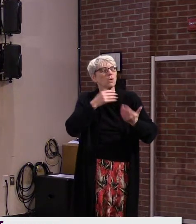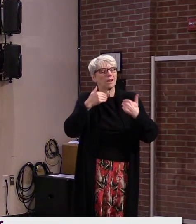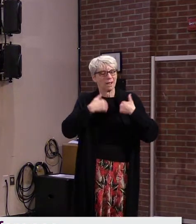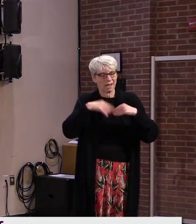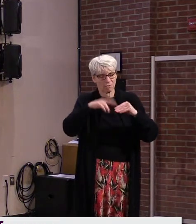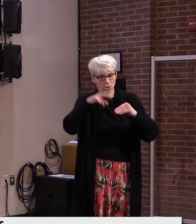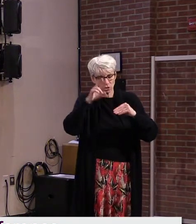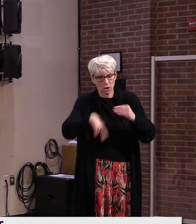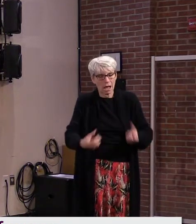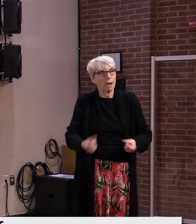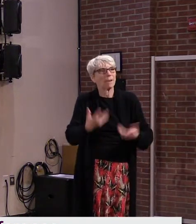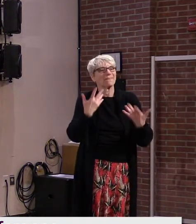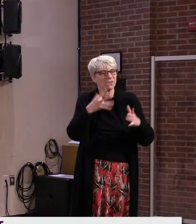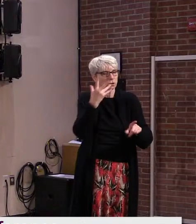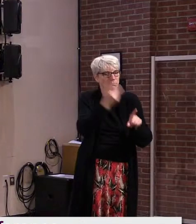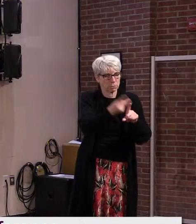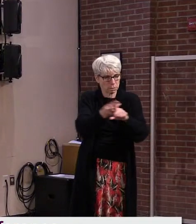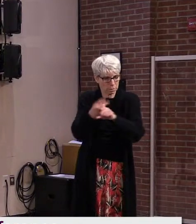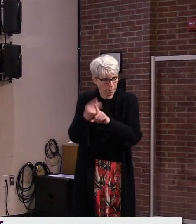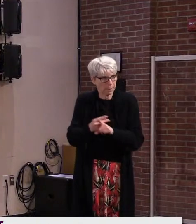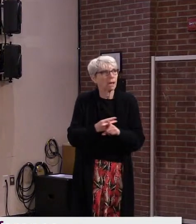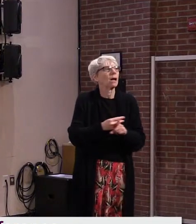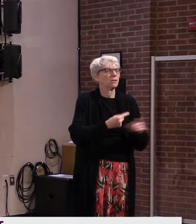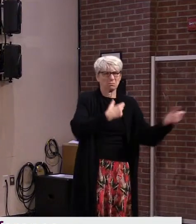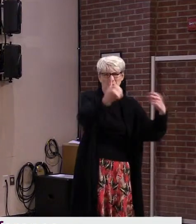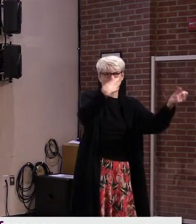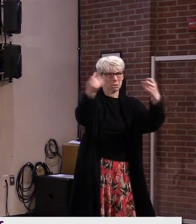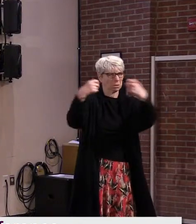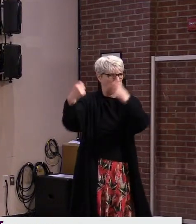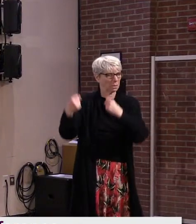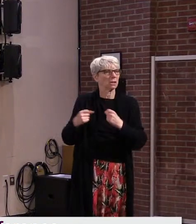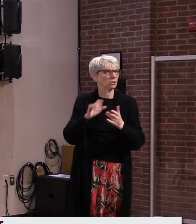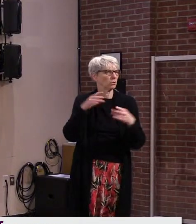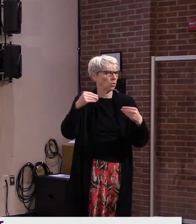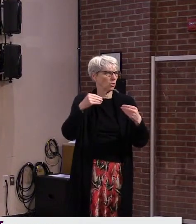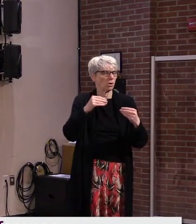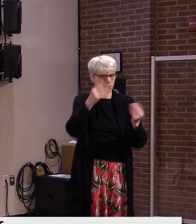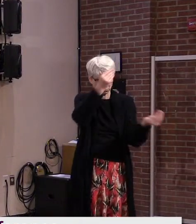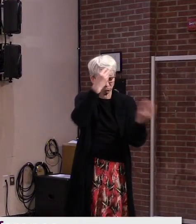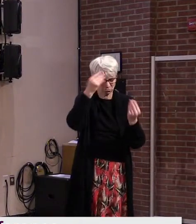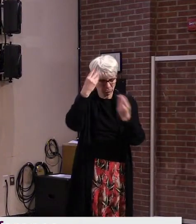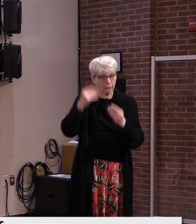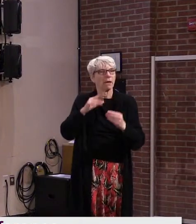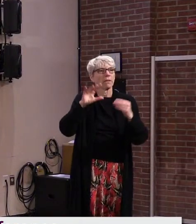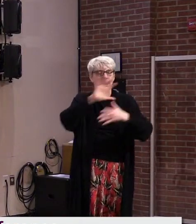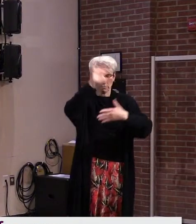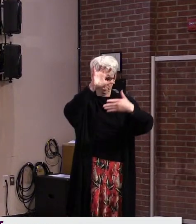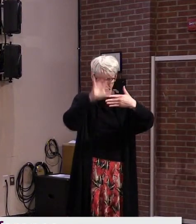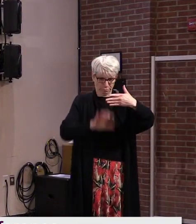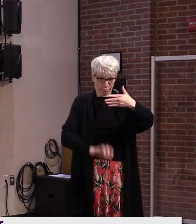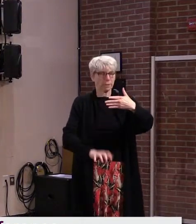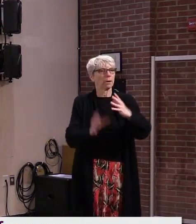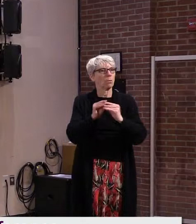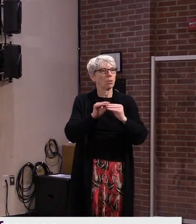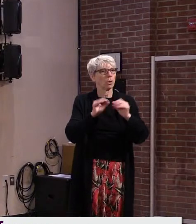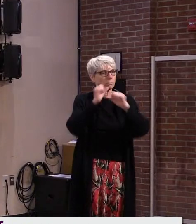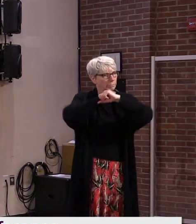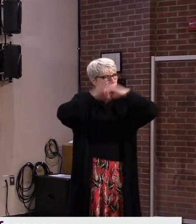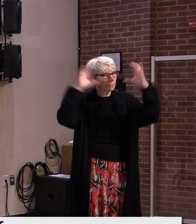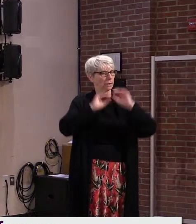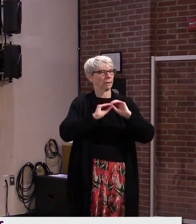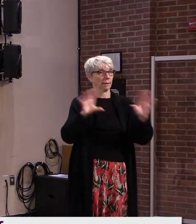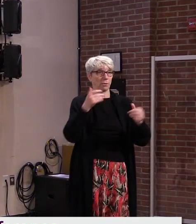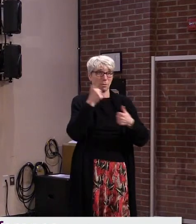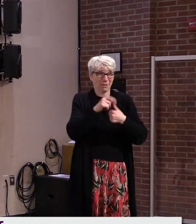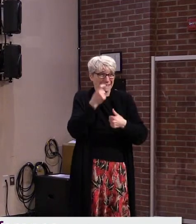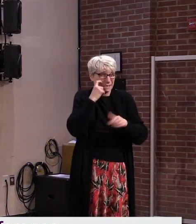file from the pharmacies on that as well, and we'll have more of a comprehensive look. Just remember, we started this on